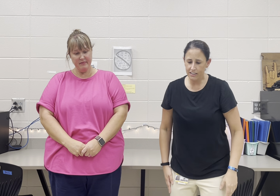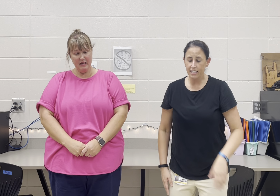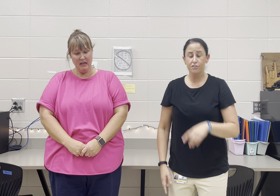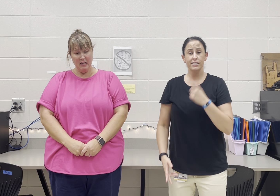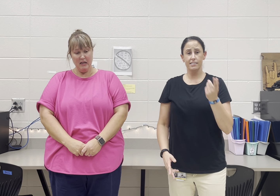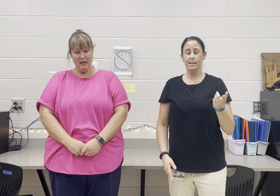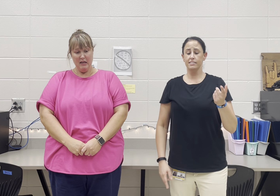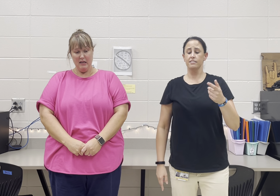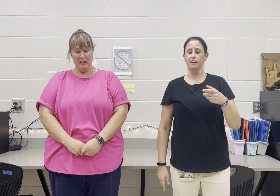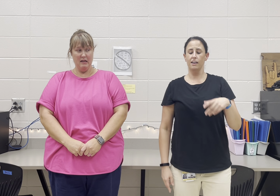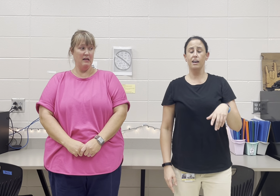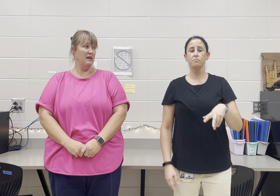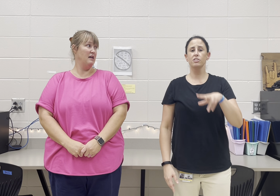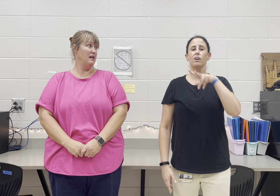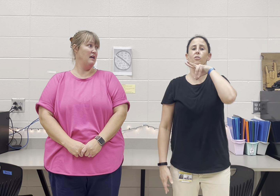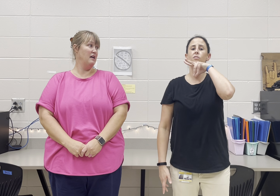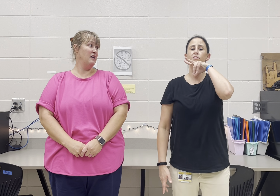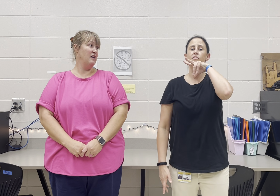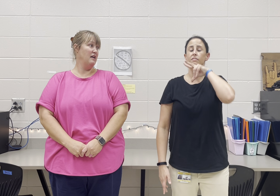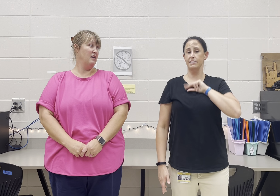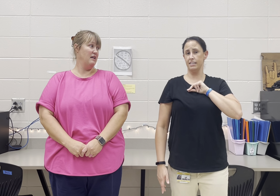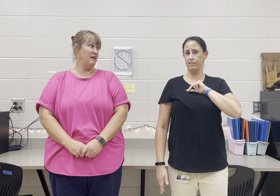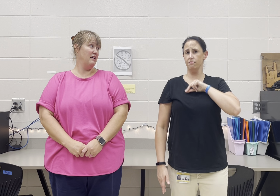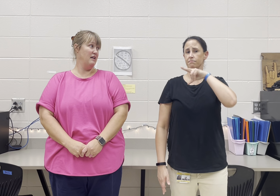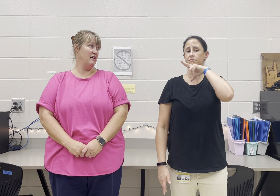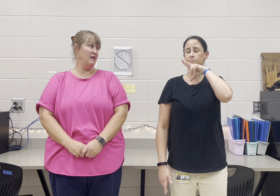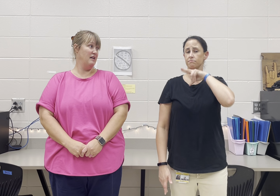Thanksgiving, 3 signs. So Thanksgiving,